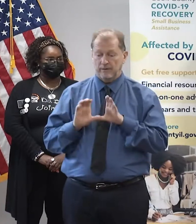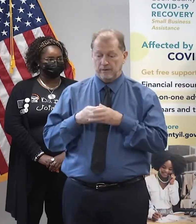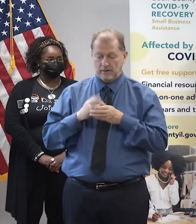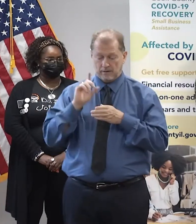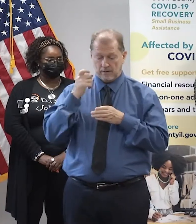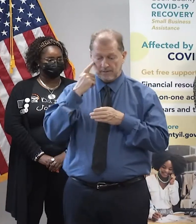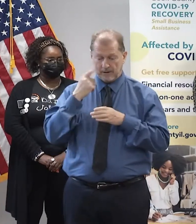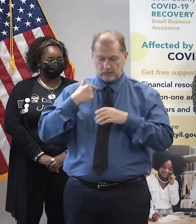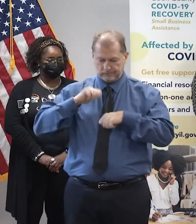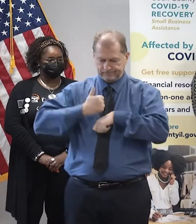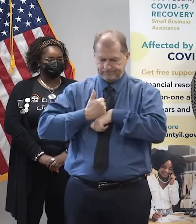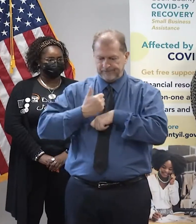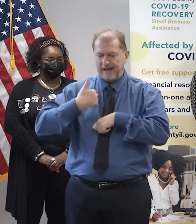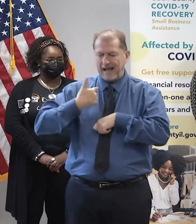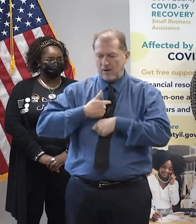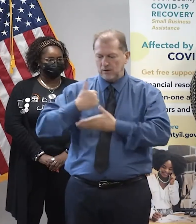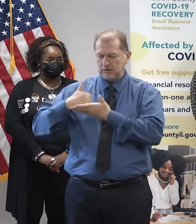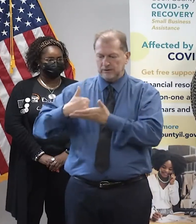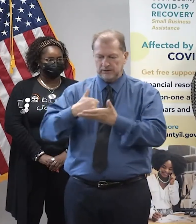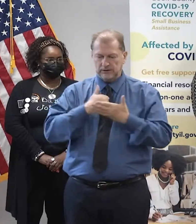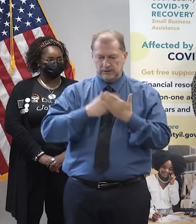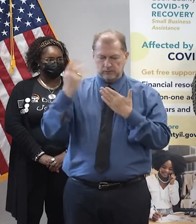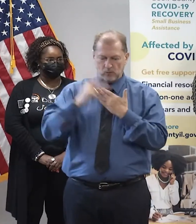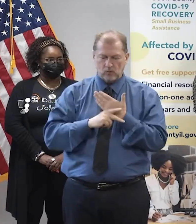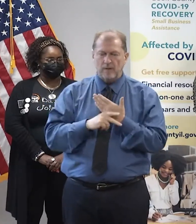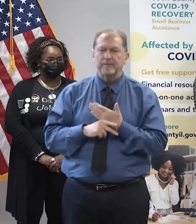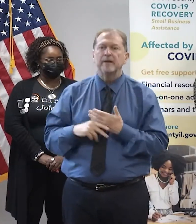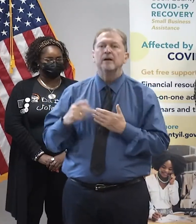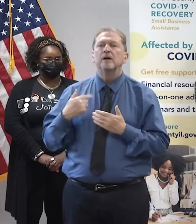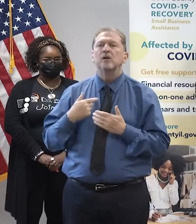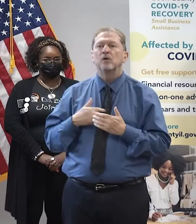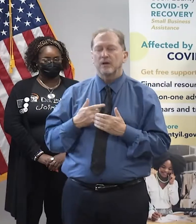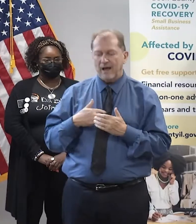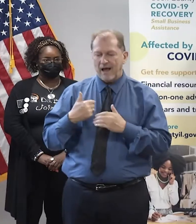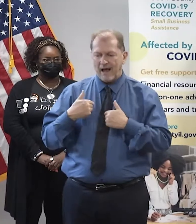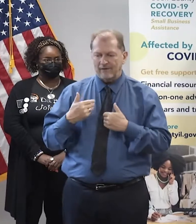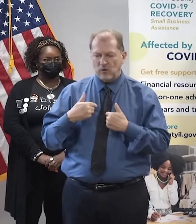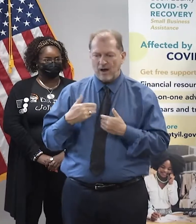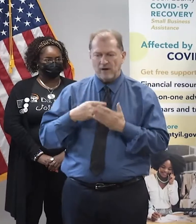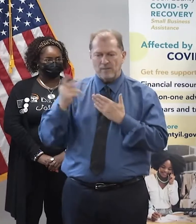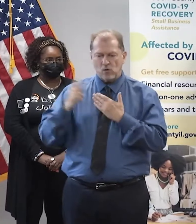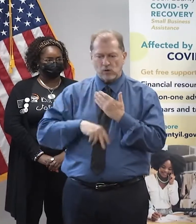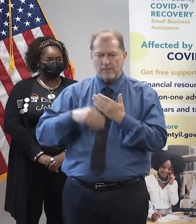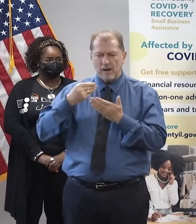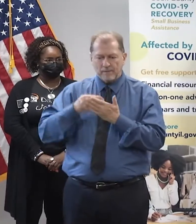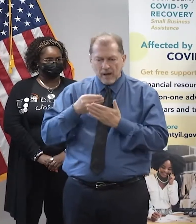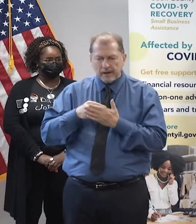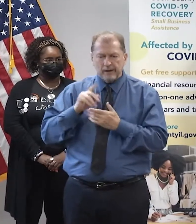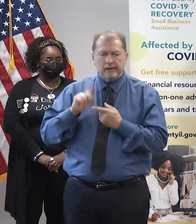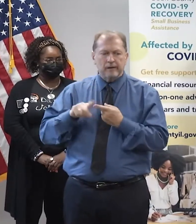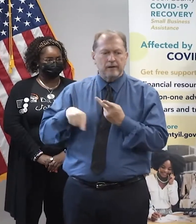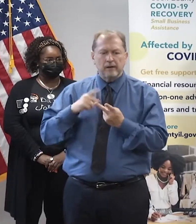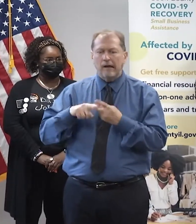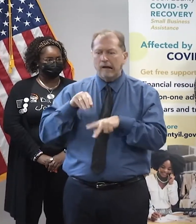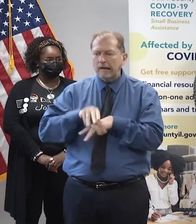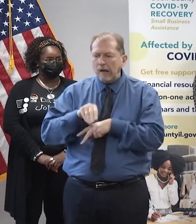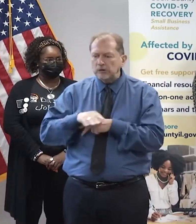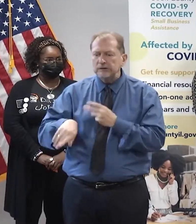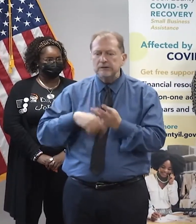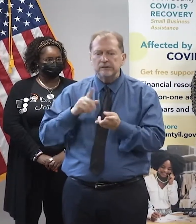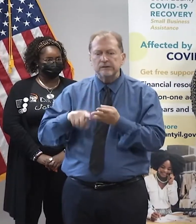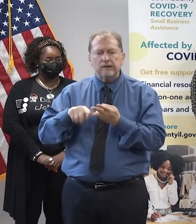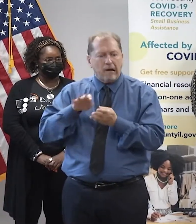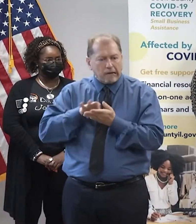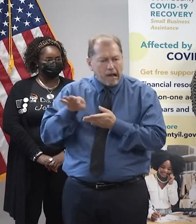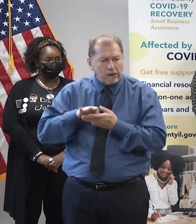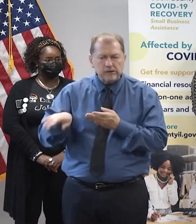launched our Small Business Assistance Program, we wanted to create a robust offering that would provide comprehensive business advising